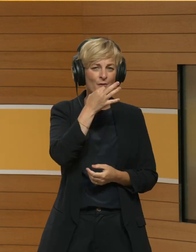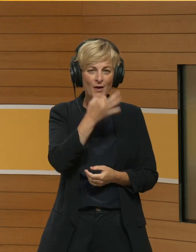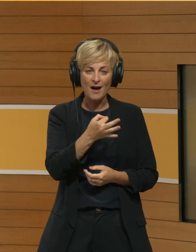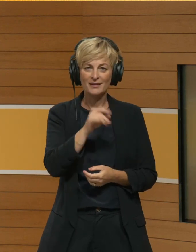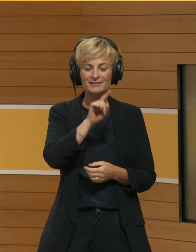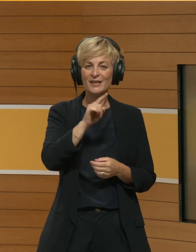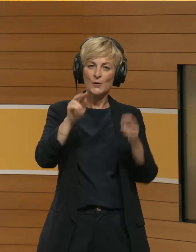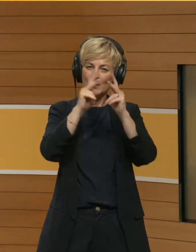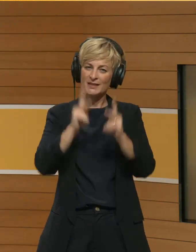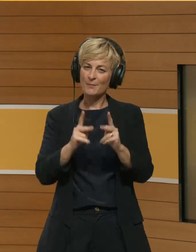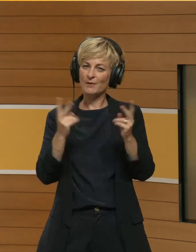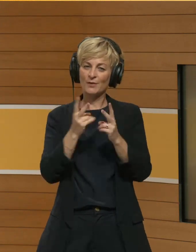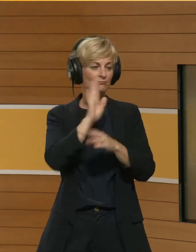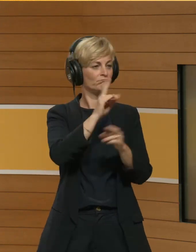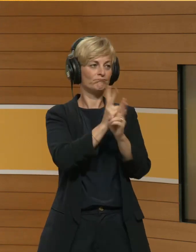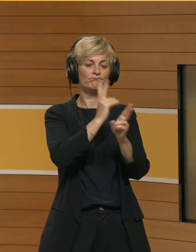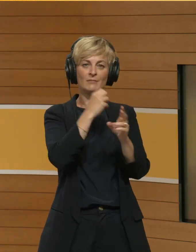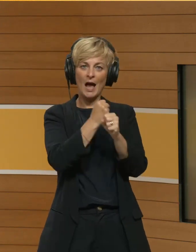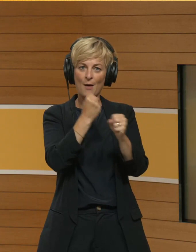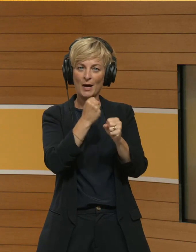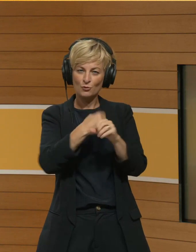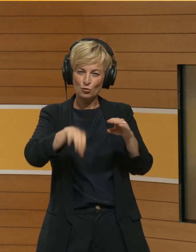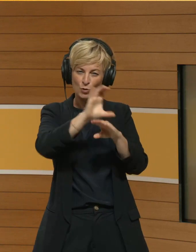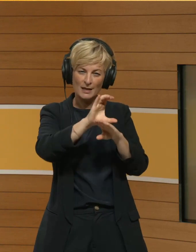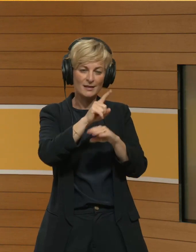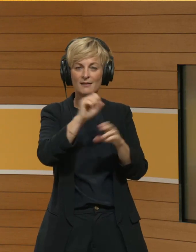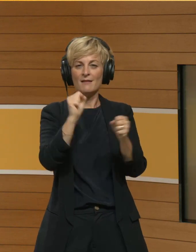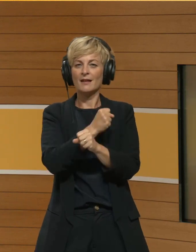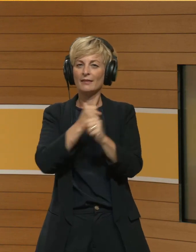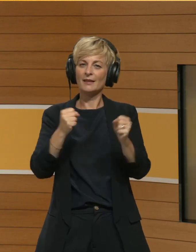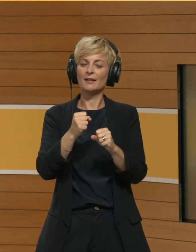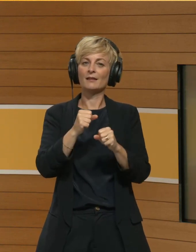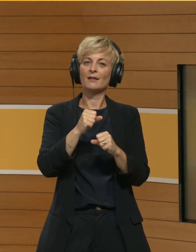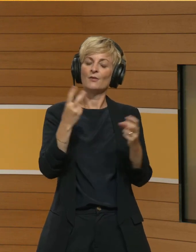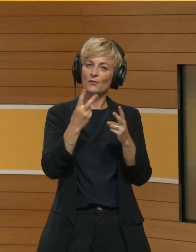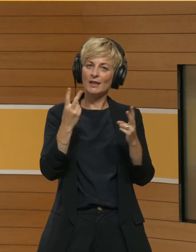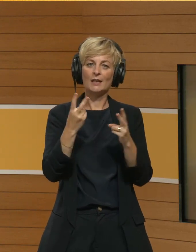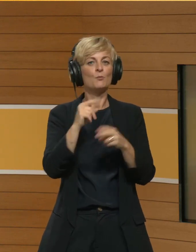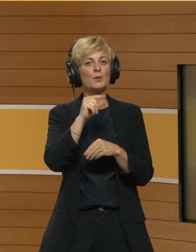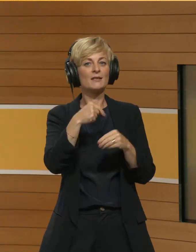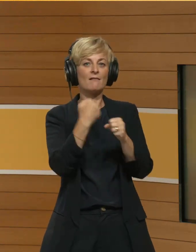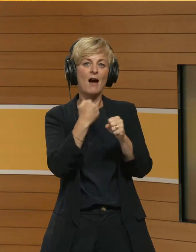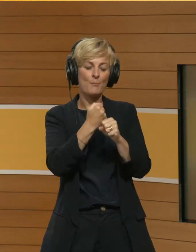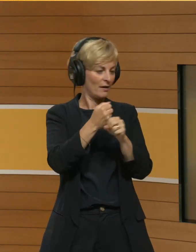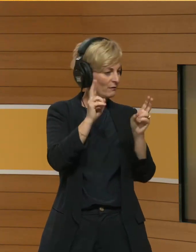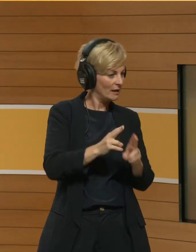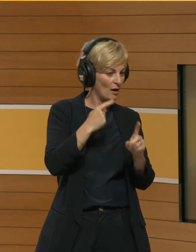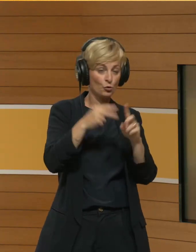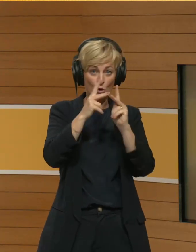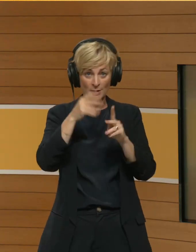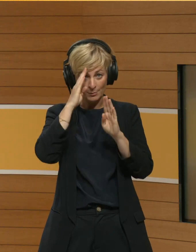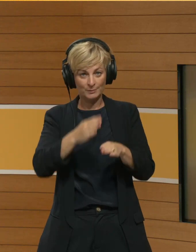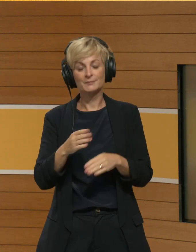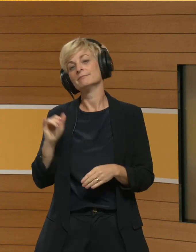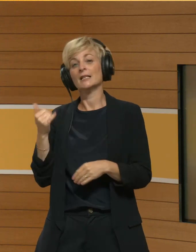or 70-30, it comes on top. It comes on top, yeah. That's really impressive. I don't get any extra time for the project, but I think